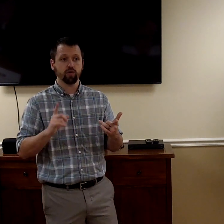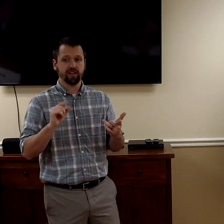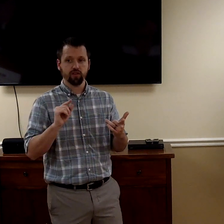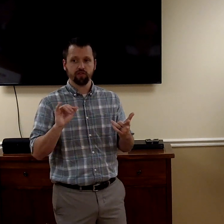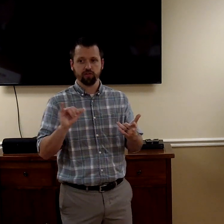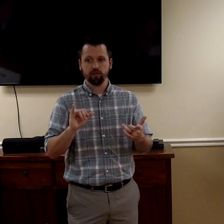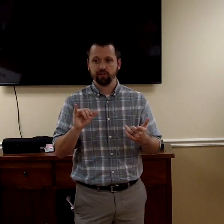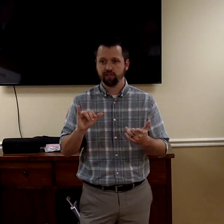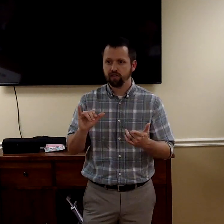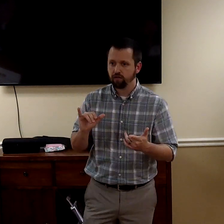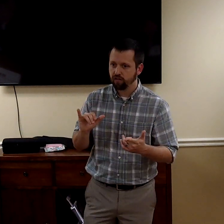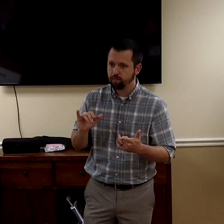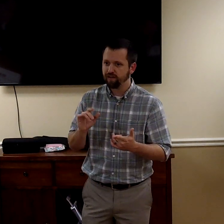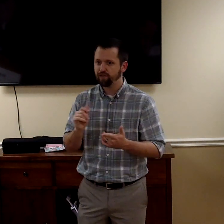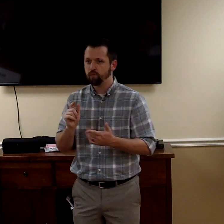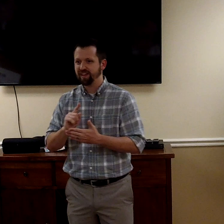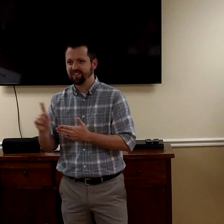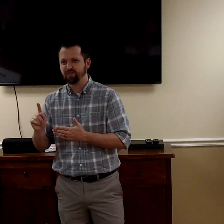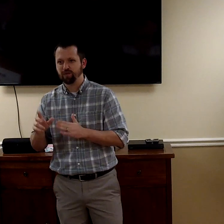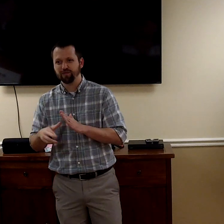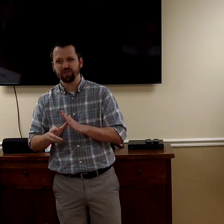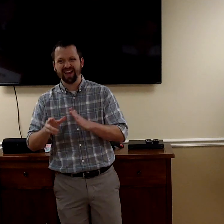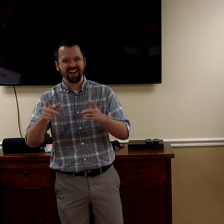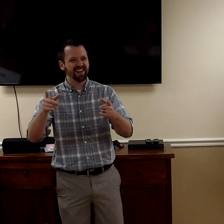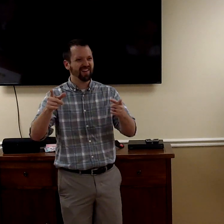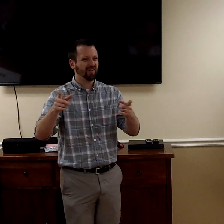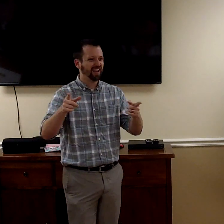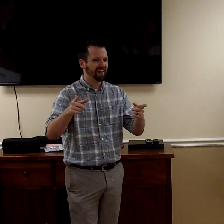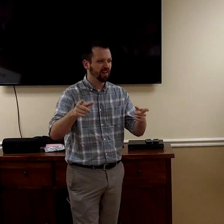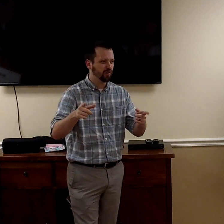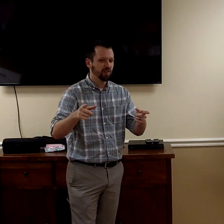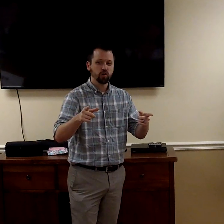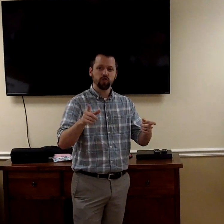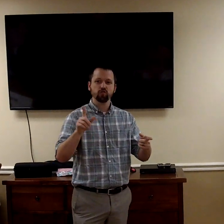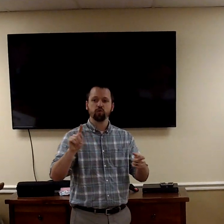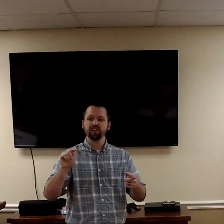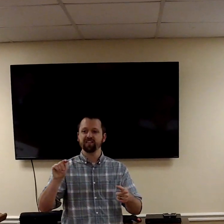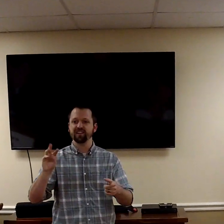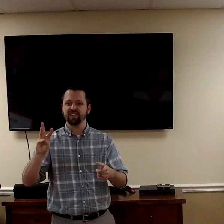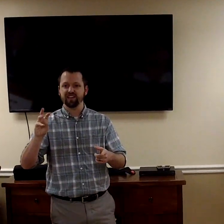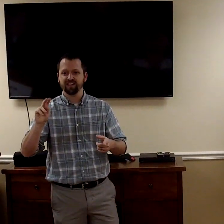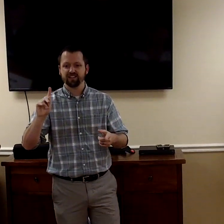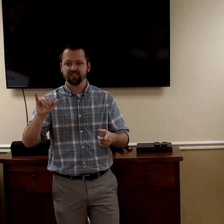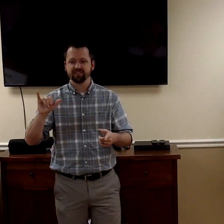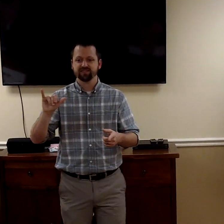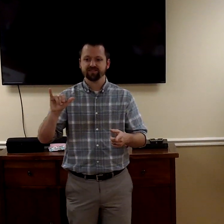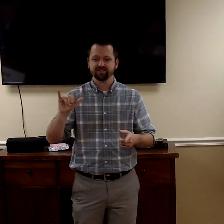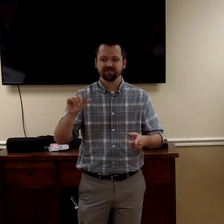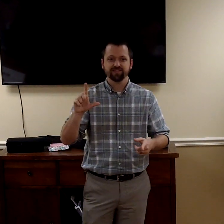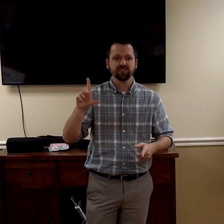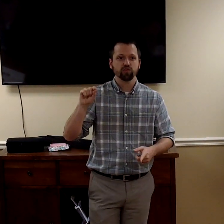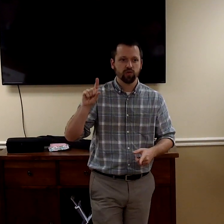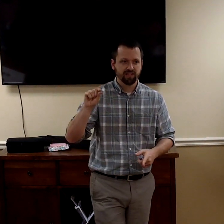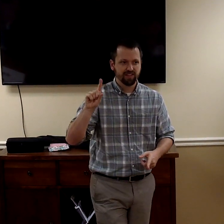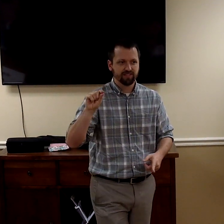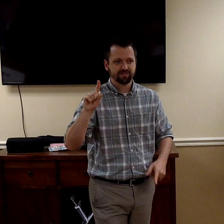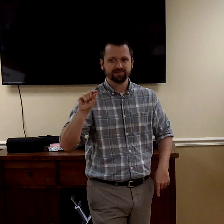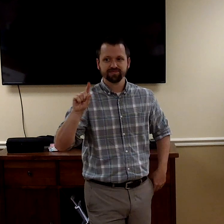20s also, because it's been a few weeks since we reviewed that. I know. 20, 20,